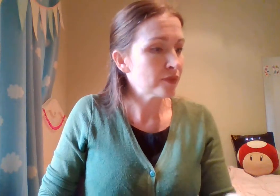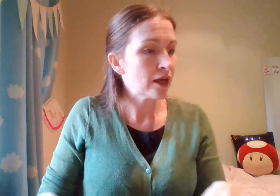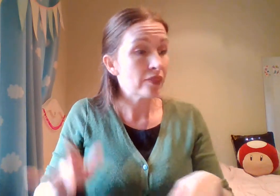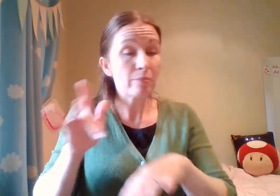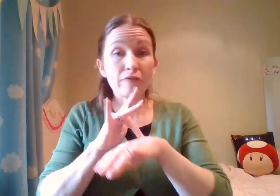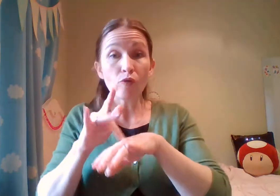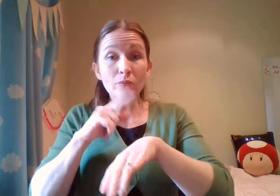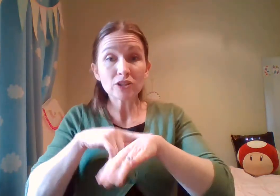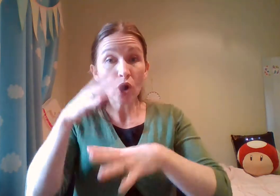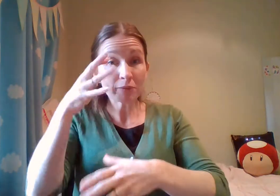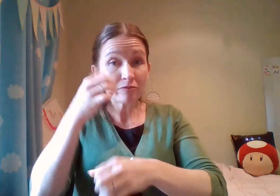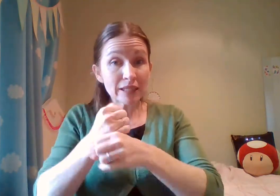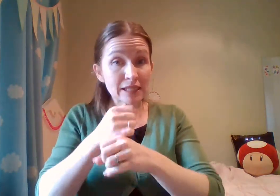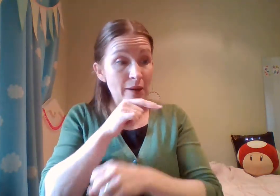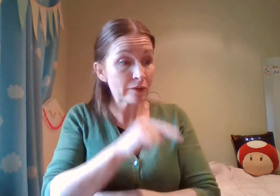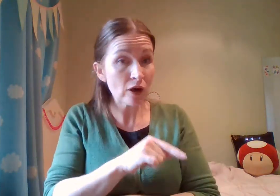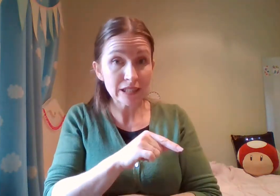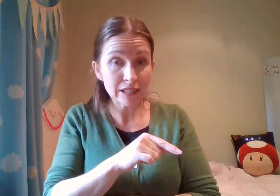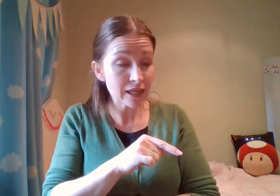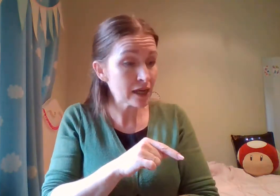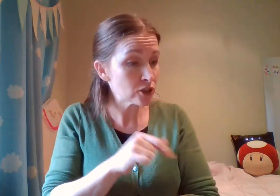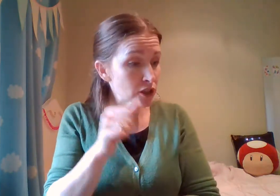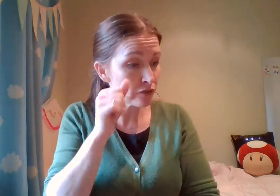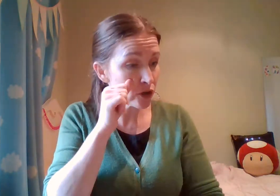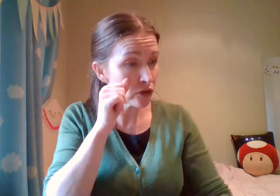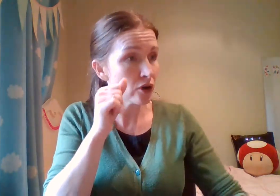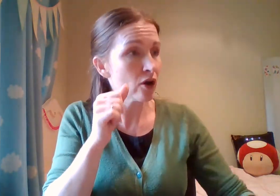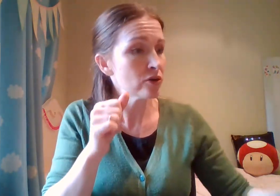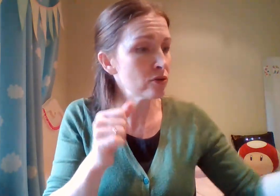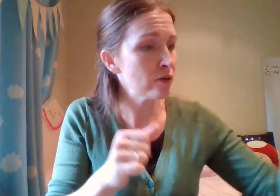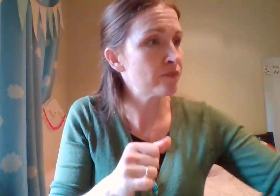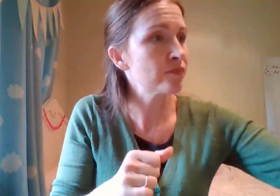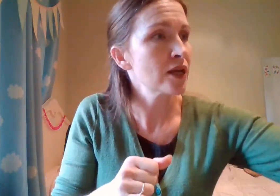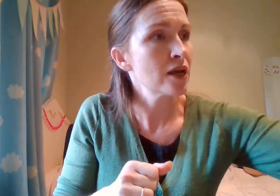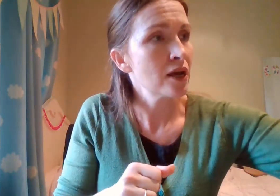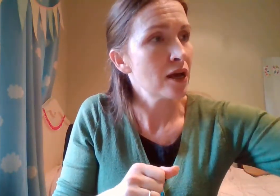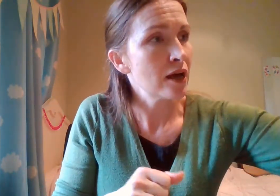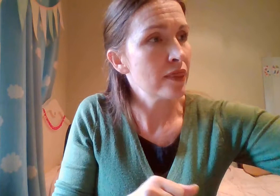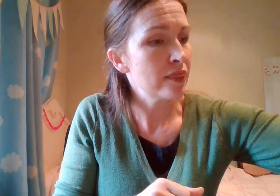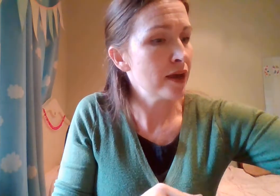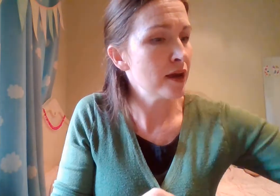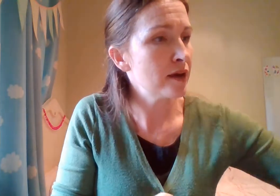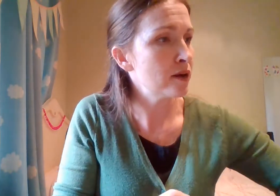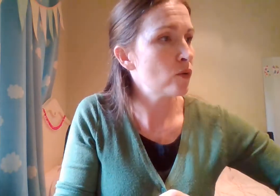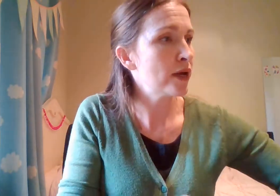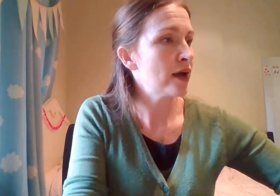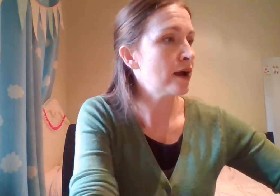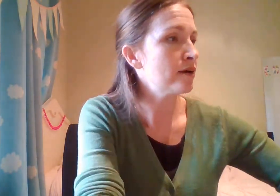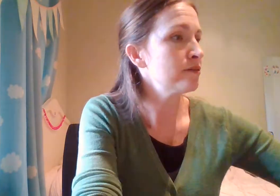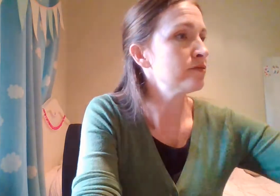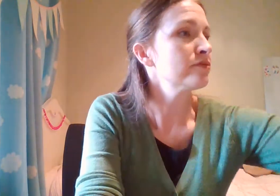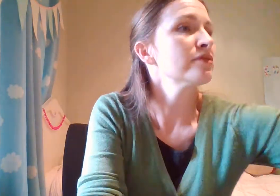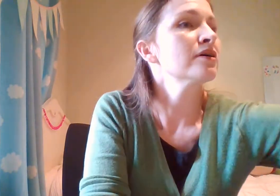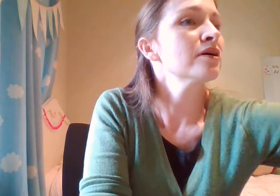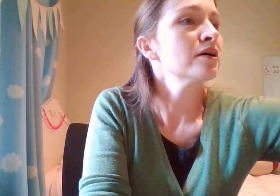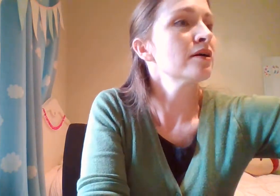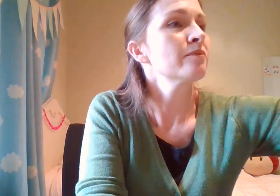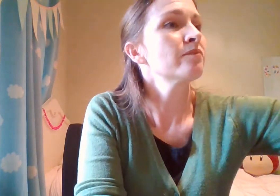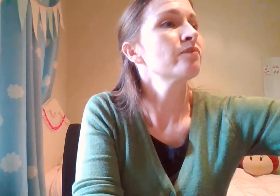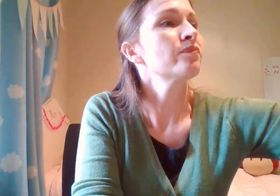The performance times have been summarised in there just for you to know. And then we have